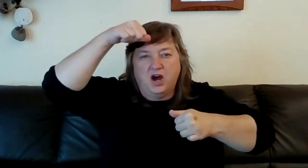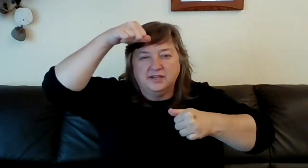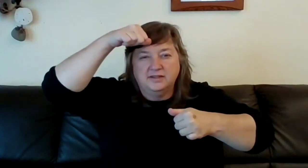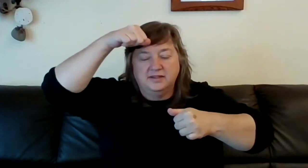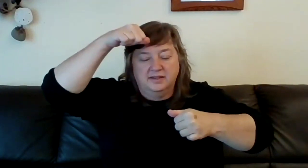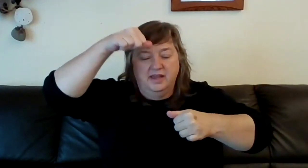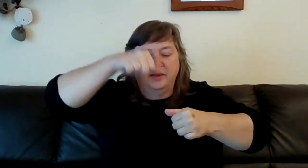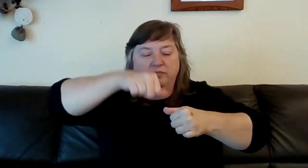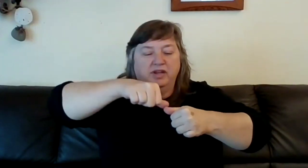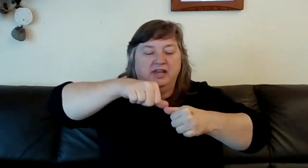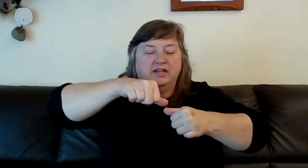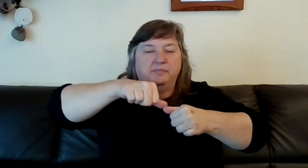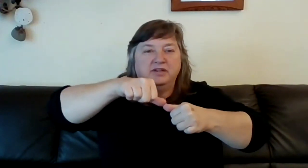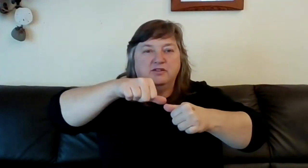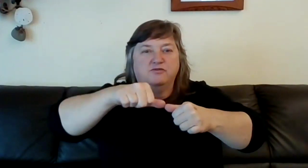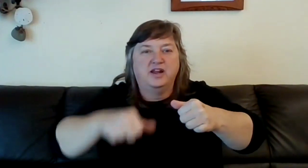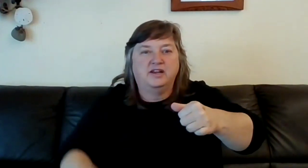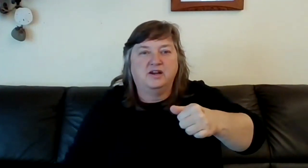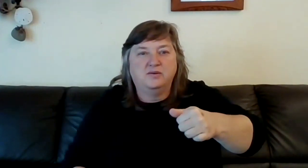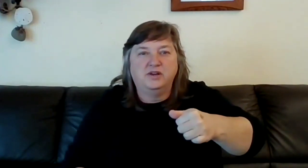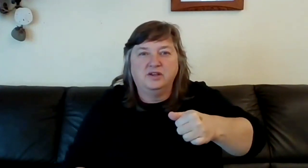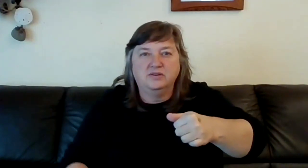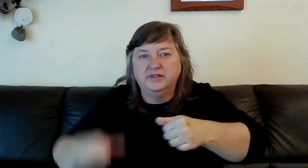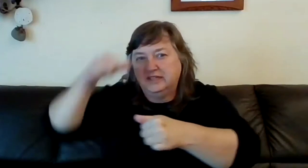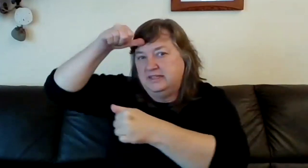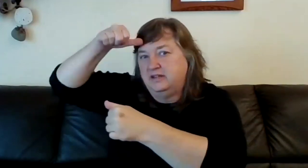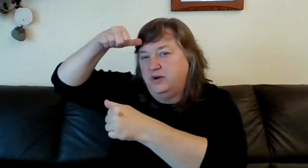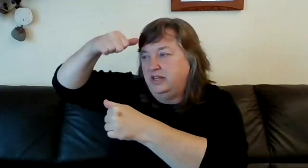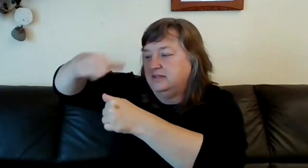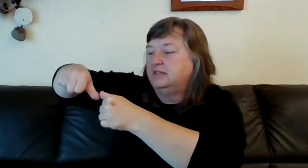thought and bringing it up into the front where you can really see it quite easily.